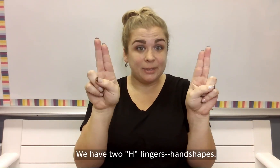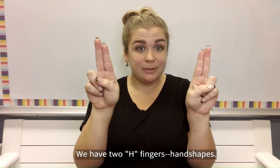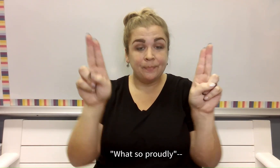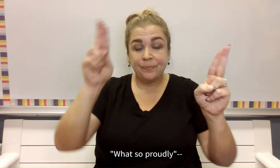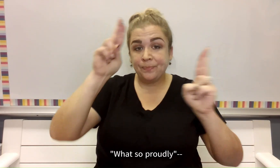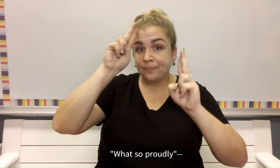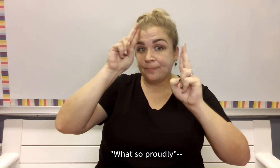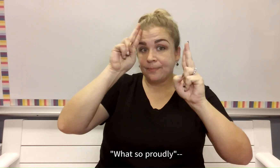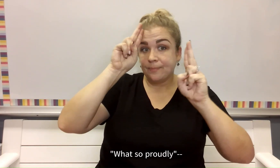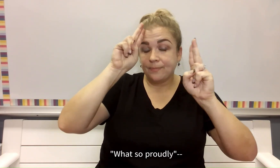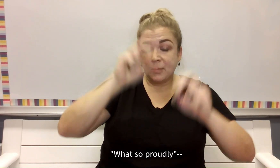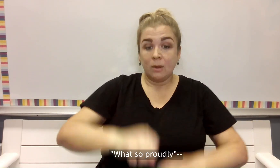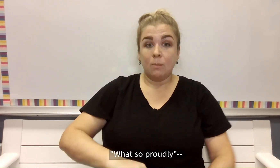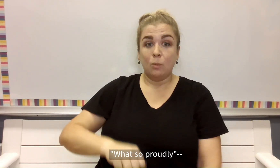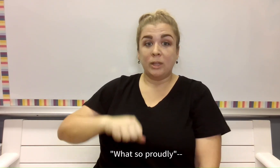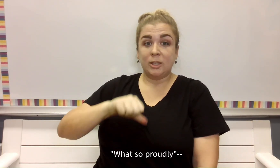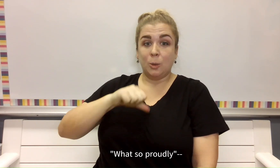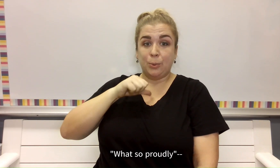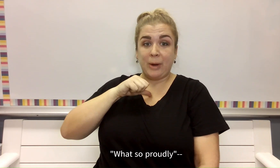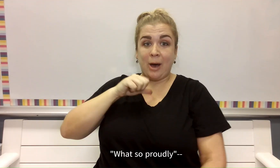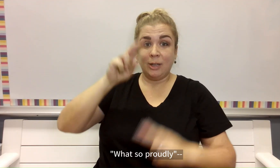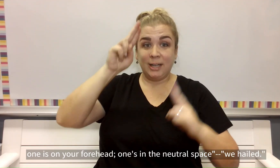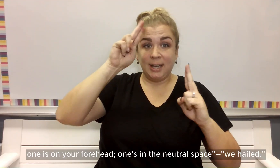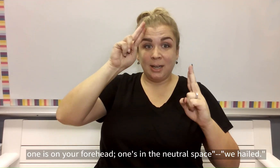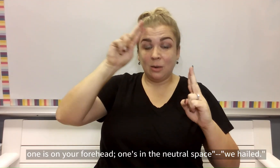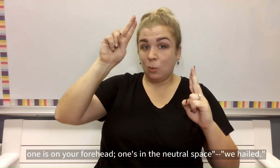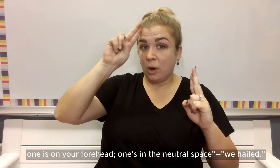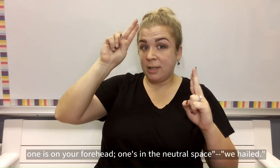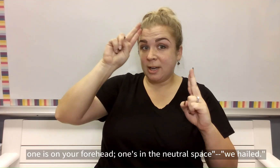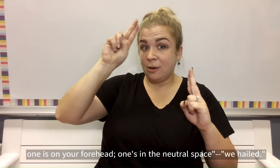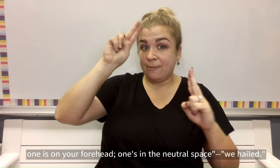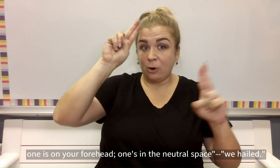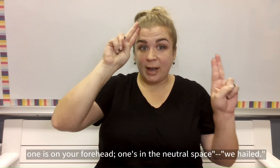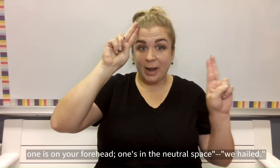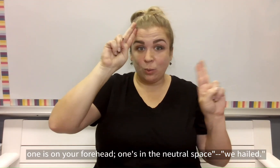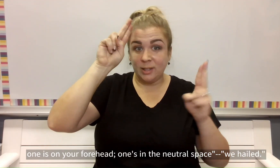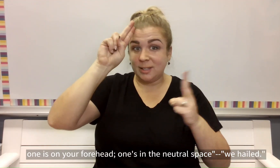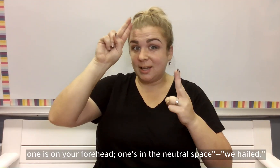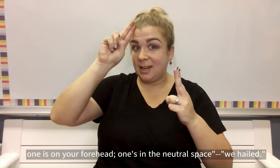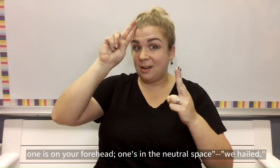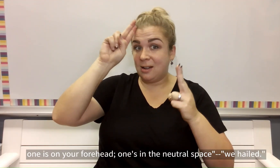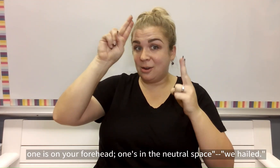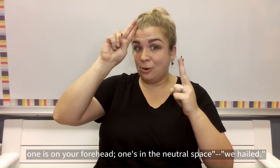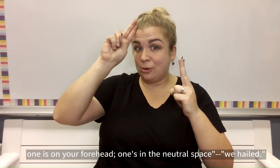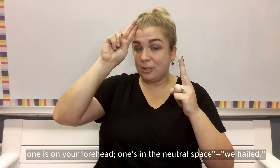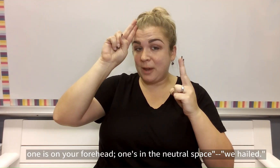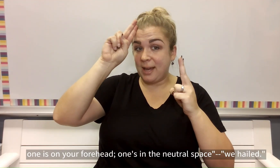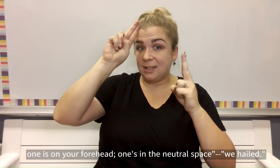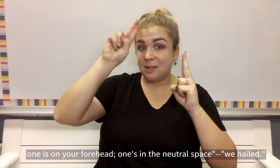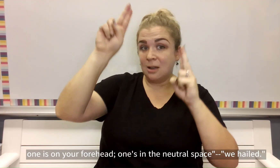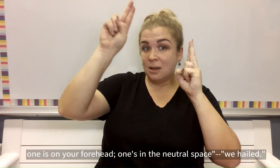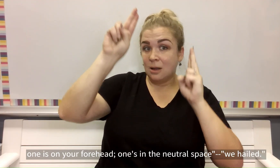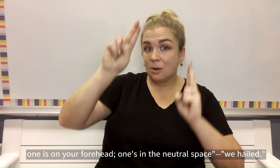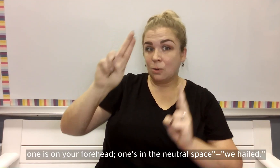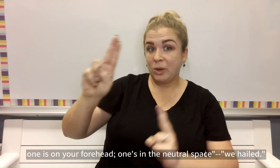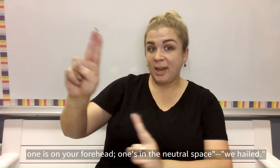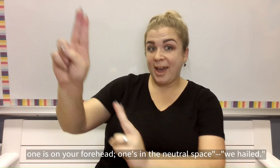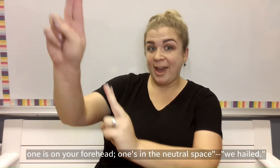shapes. "What so proudly," one is on your forehead, one's in the neutral space. "We